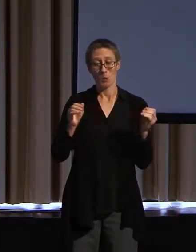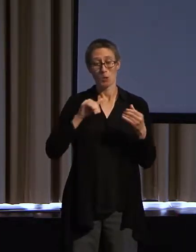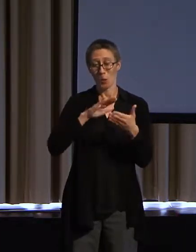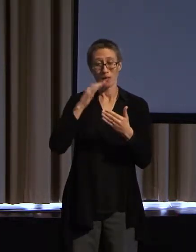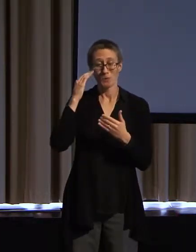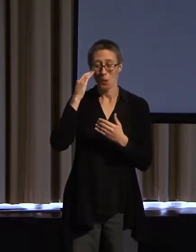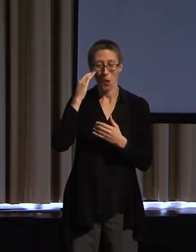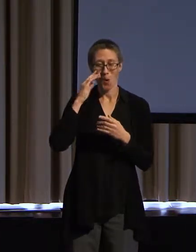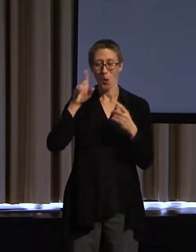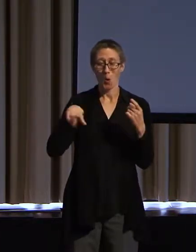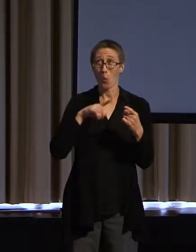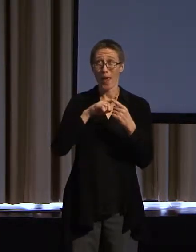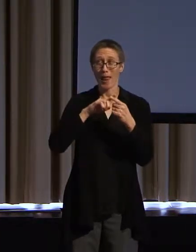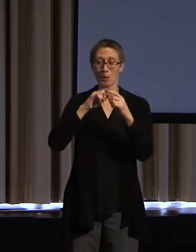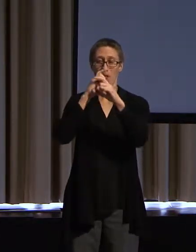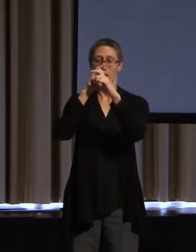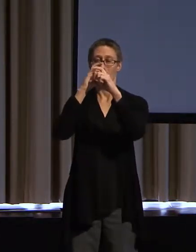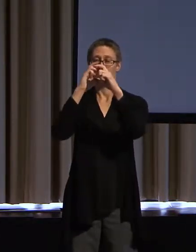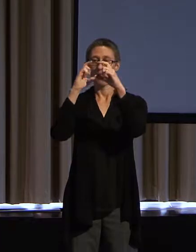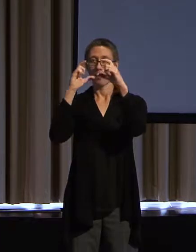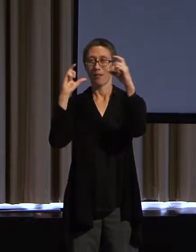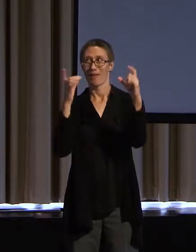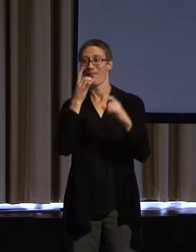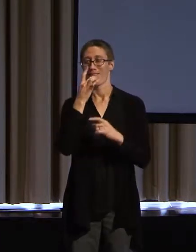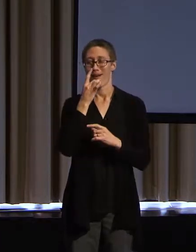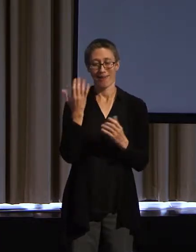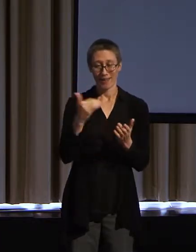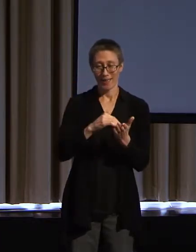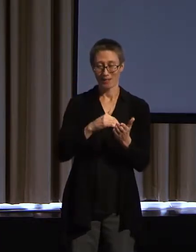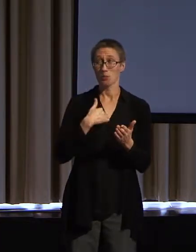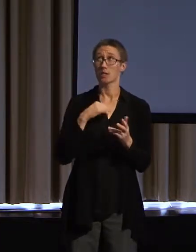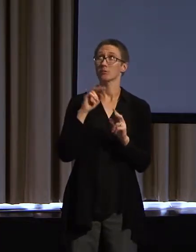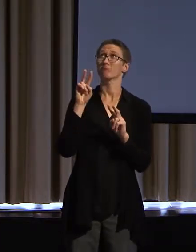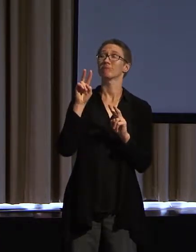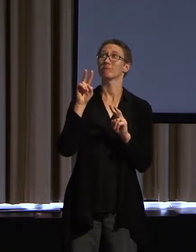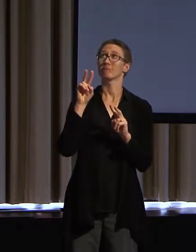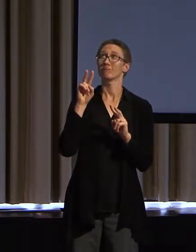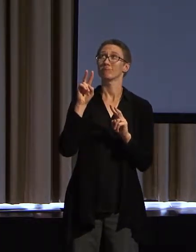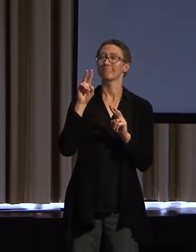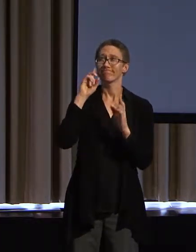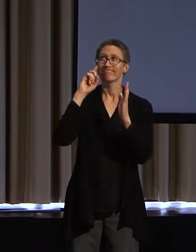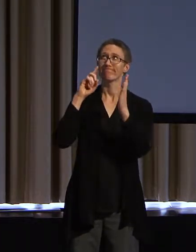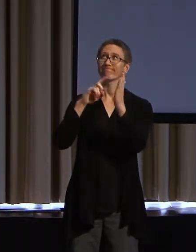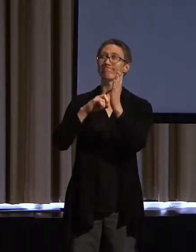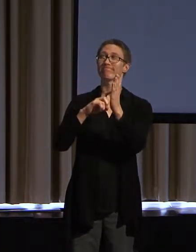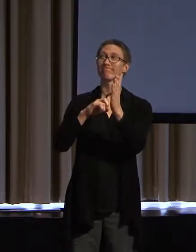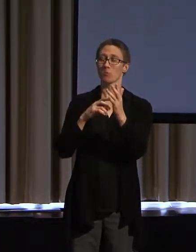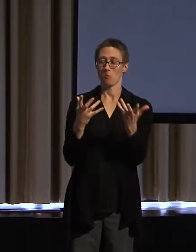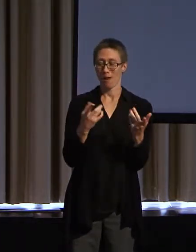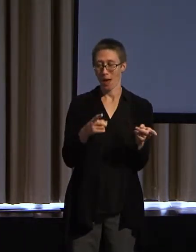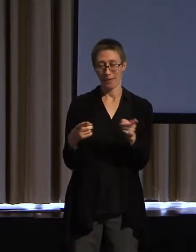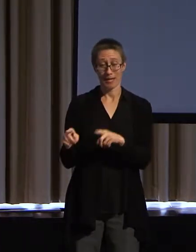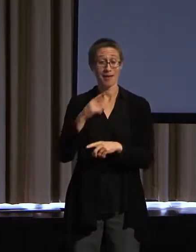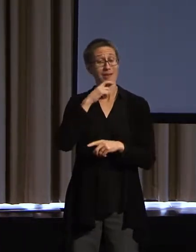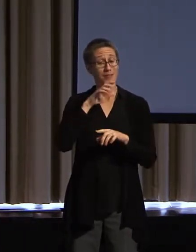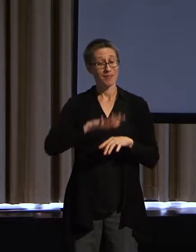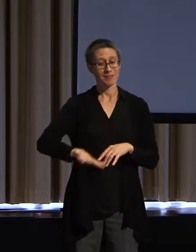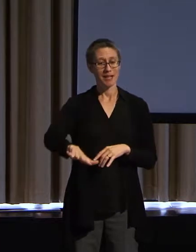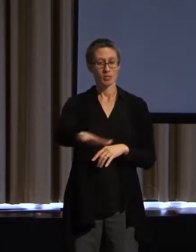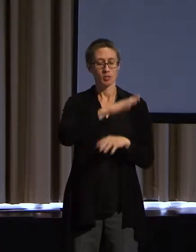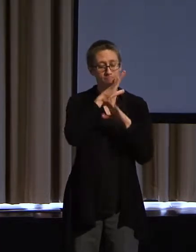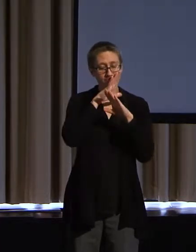this moment, feel these emotions, and witness what is happening. The entire desert holds its breath. Even the